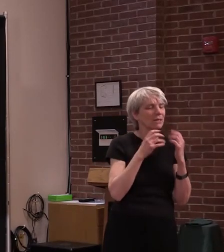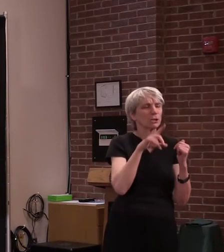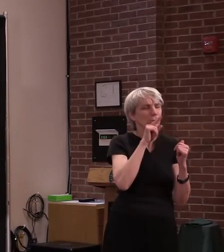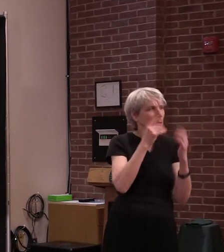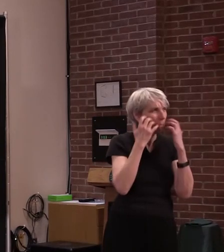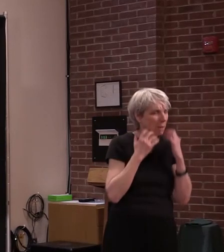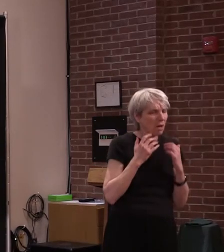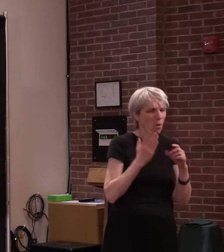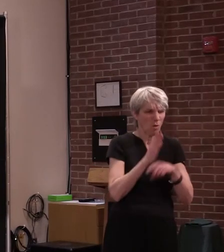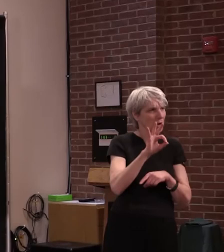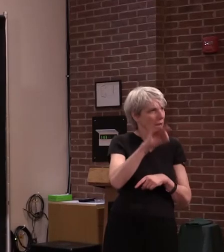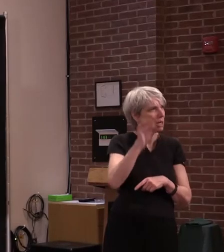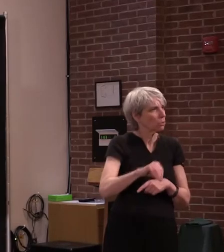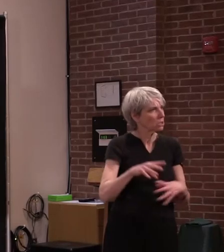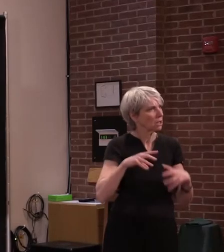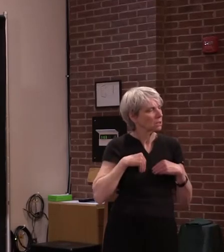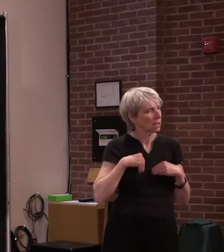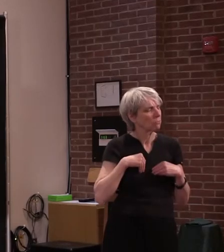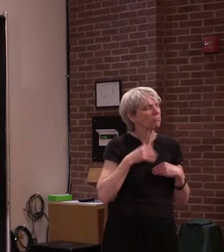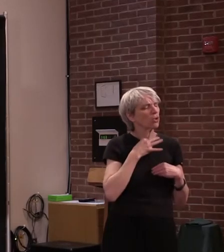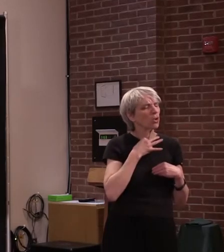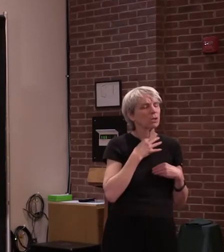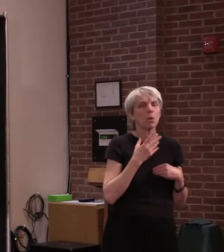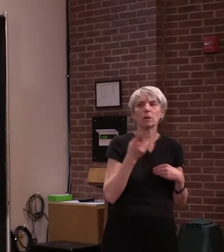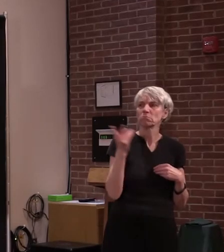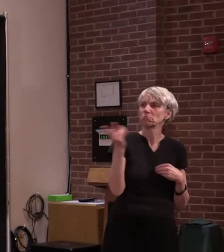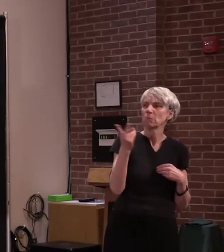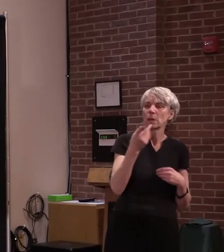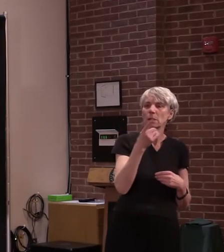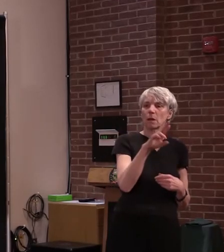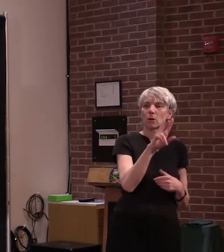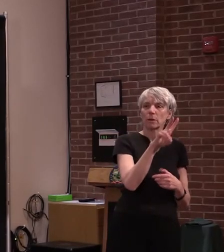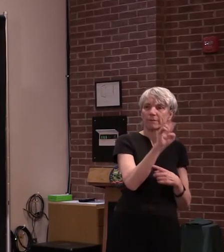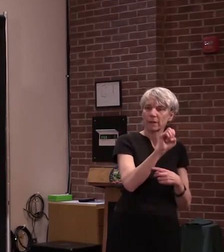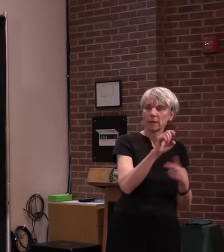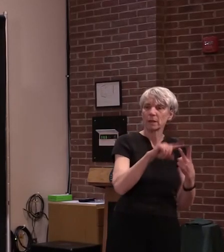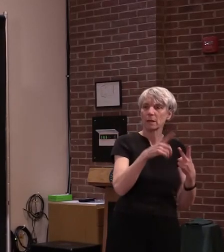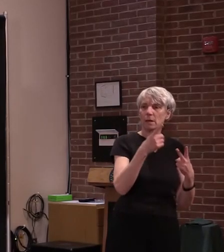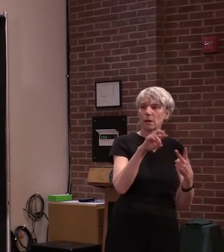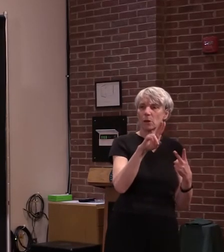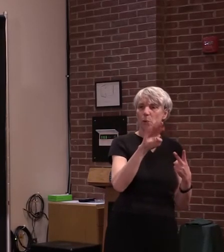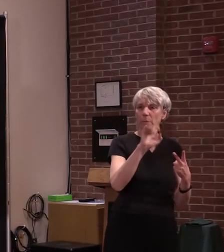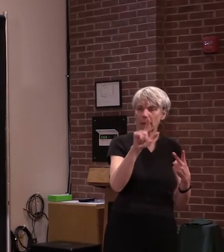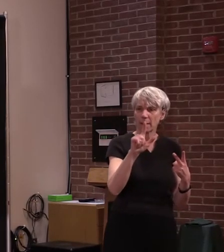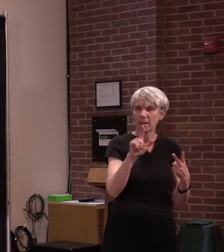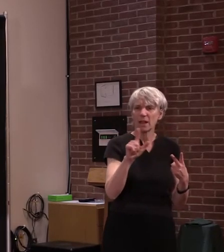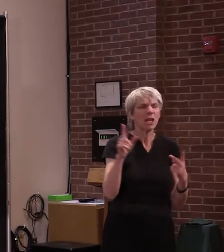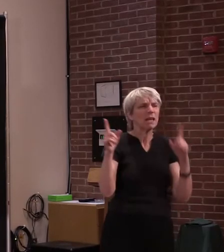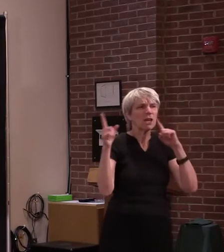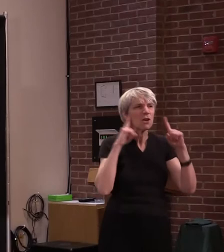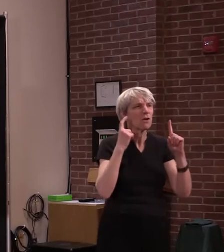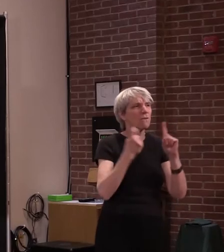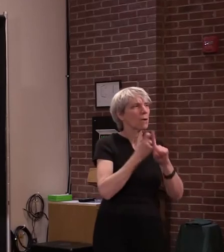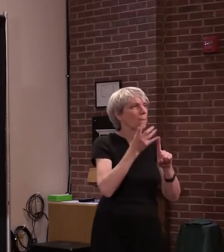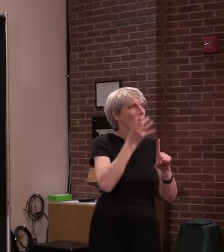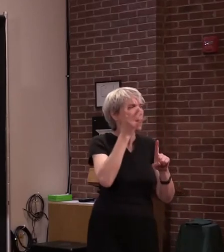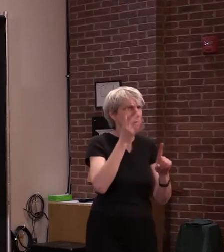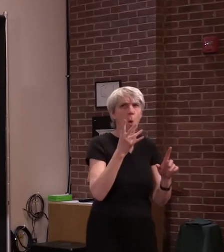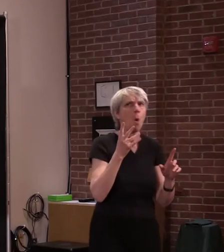Dr. Bell and Dr. Levine are hearing back from people who are, just do the math, are getting their kids vaccinated but are not